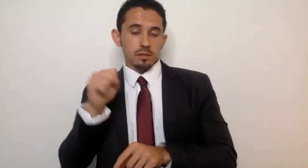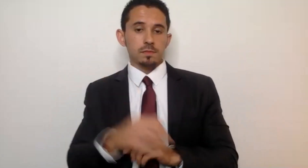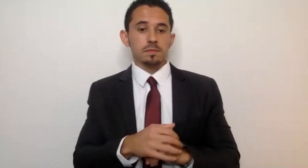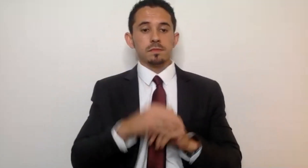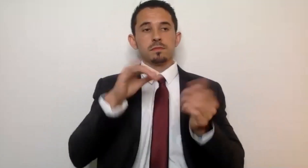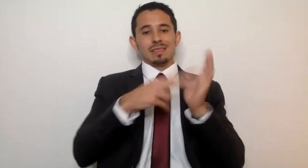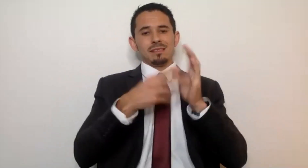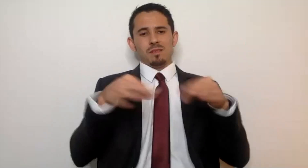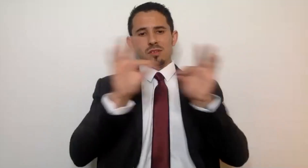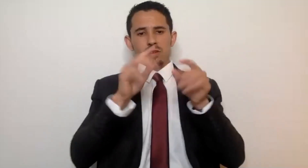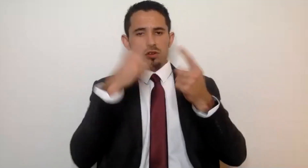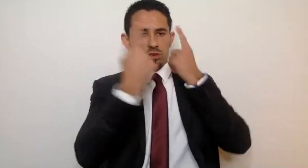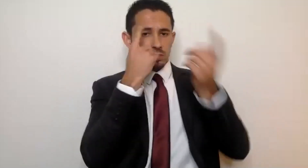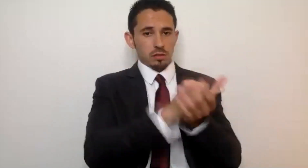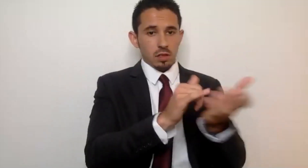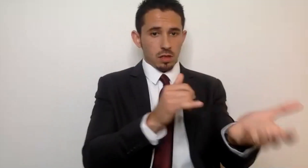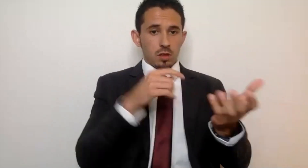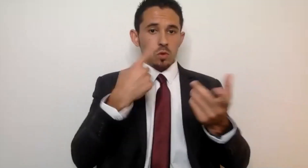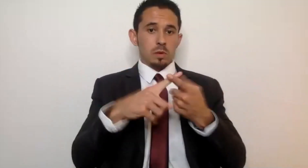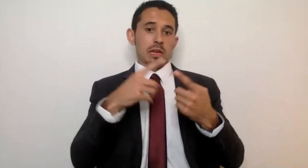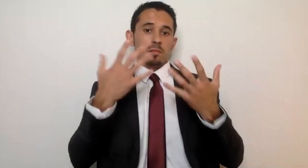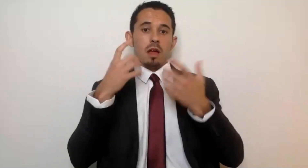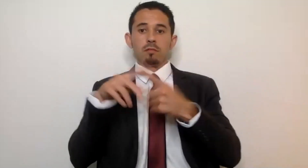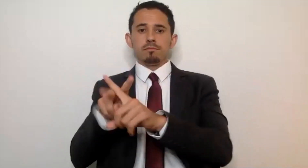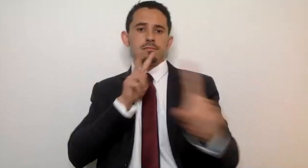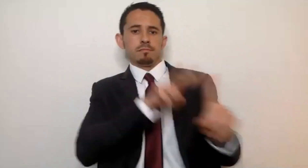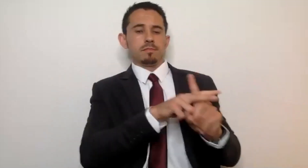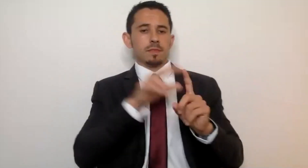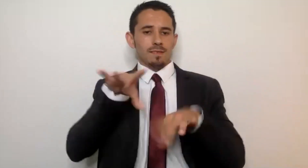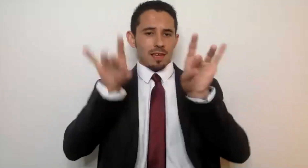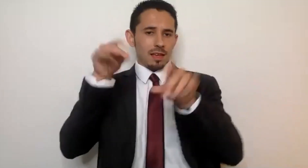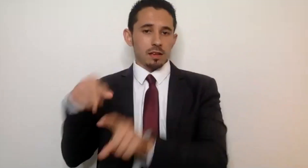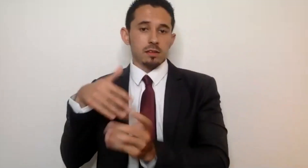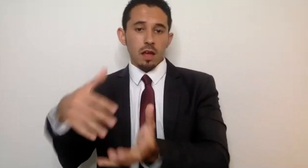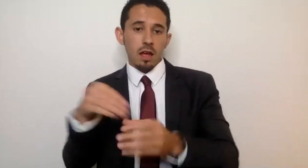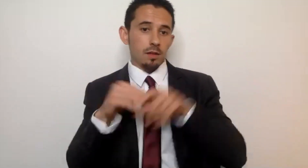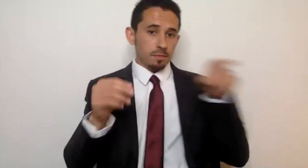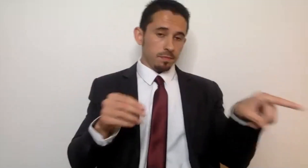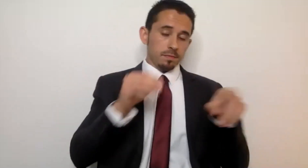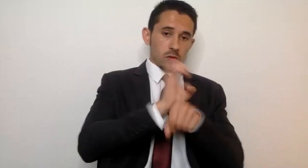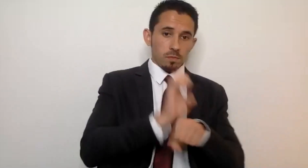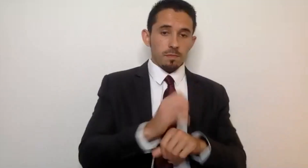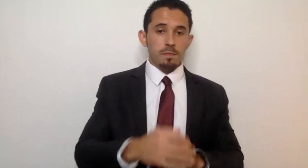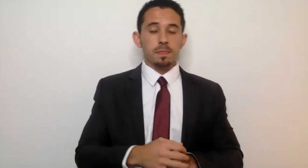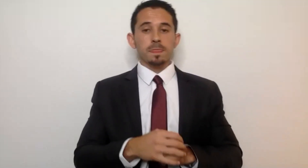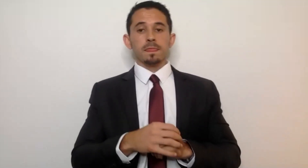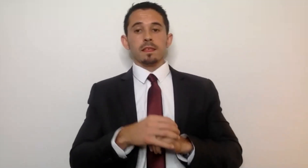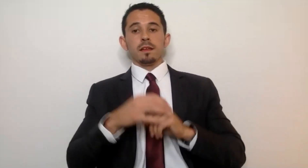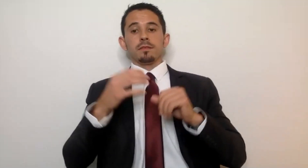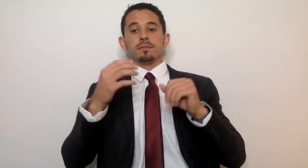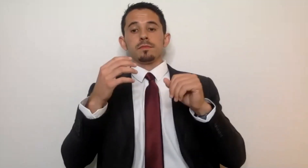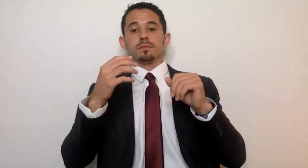other countries receive and perceive information is different than we do here in America. So if we did want to apply our findings